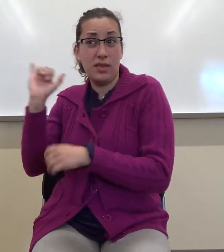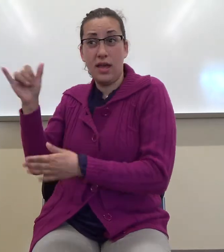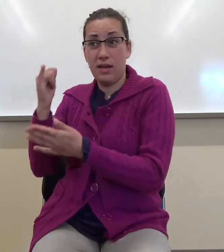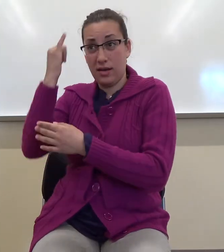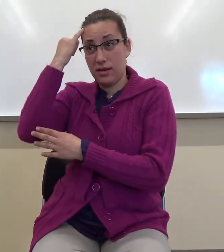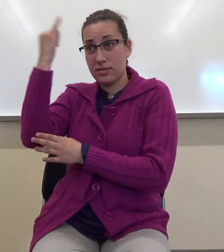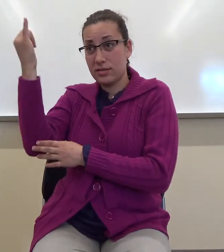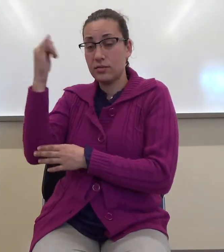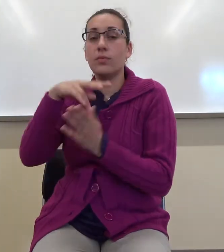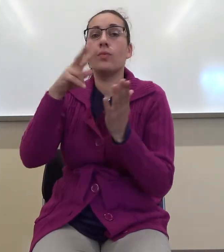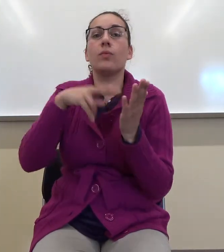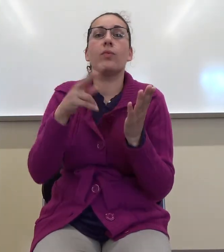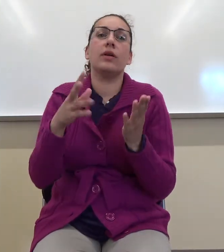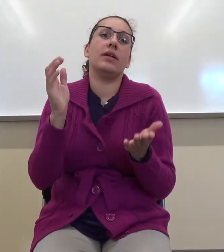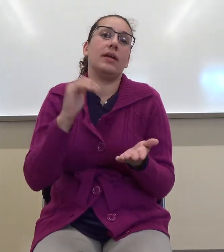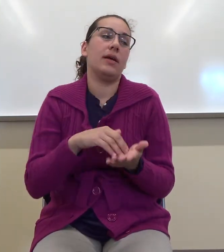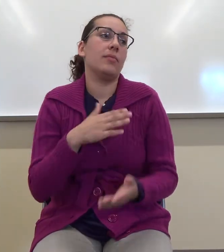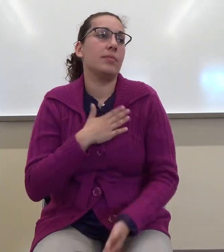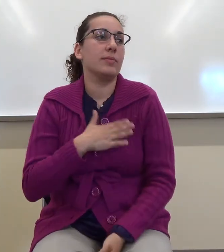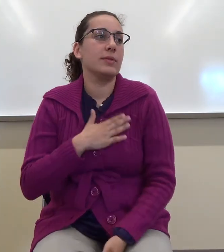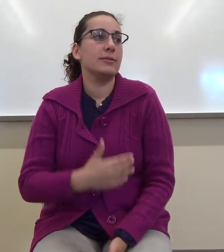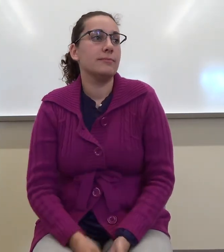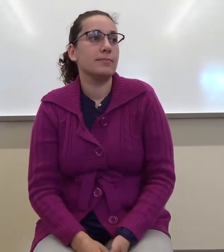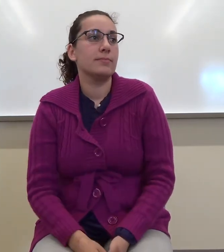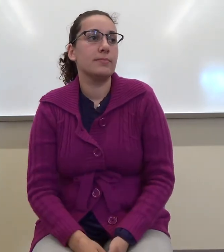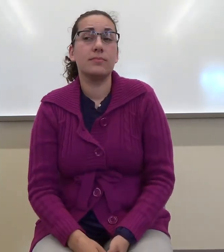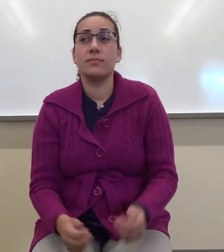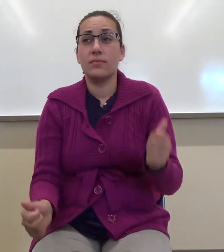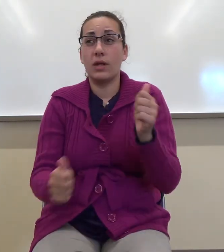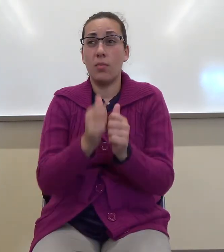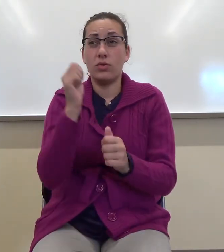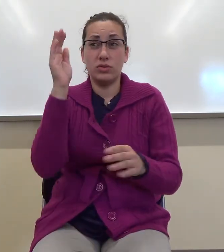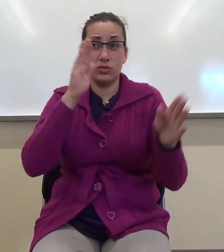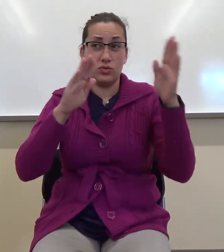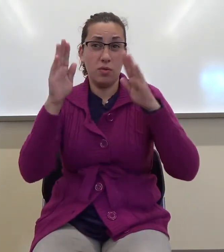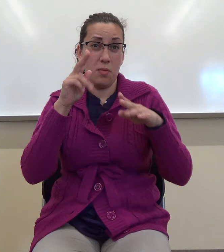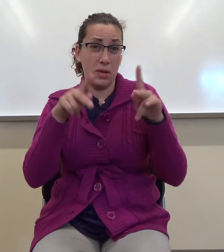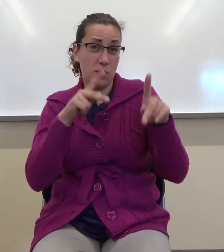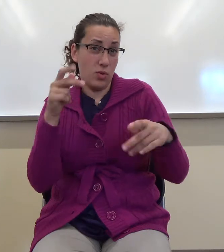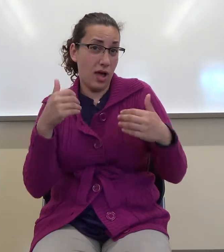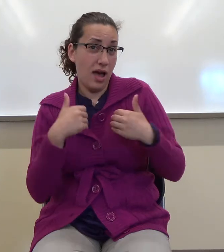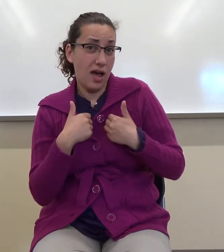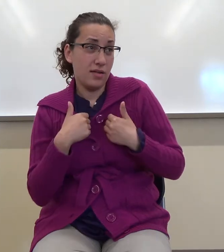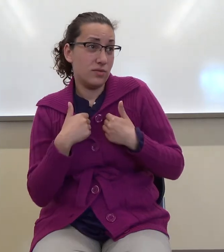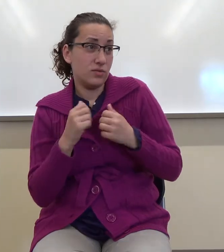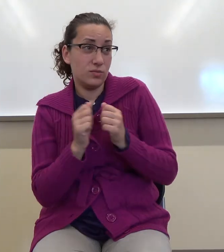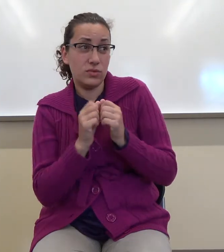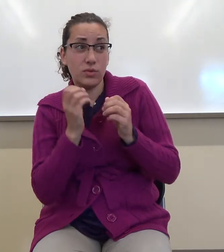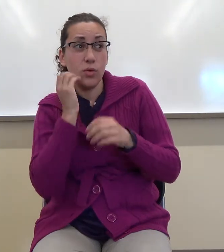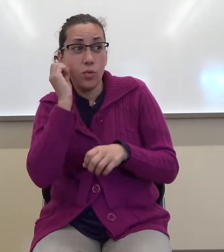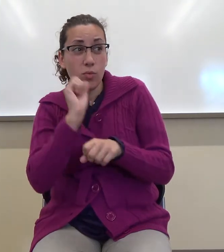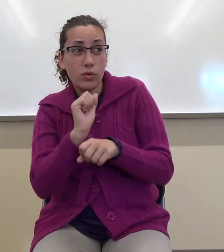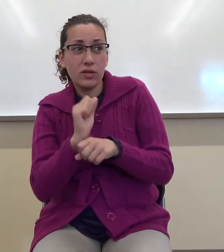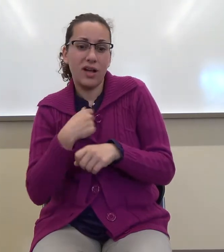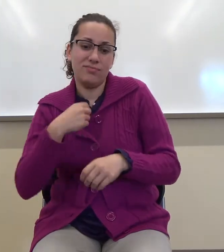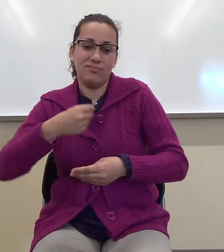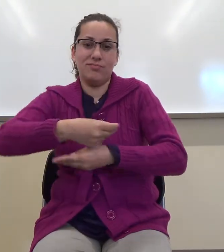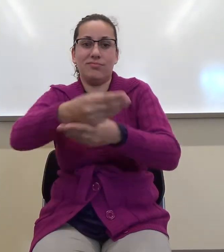read that again. I think most of the trouble any trouble that people had on the homework I just handed back was our